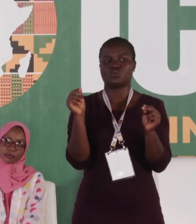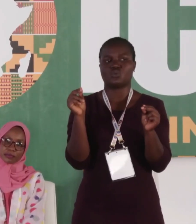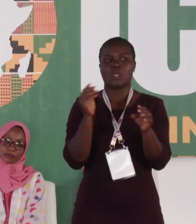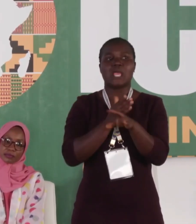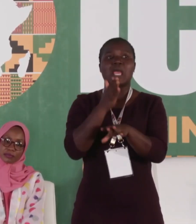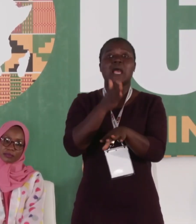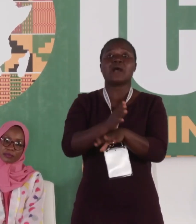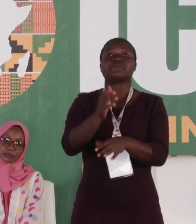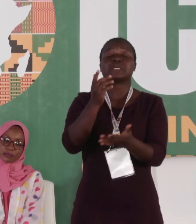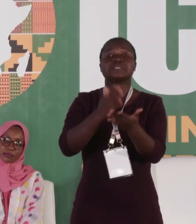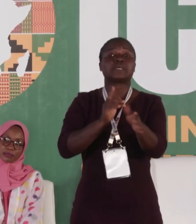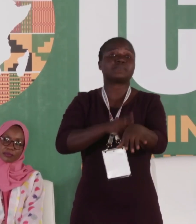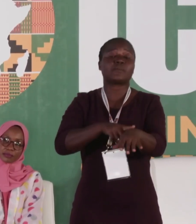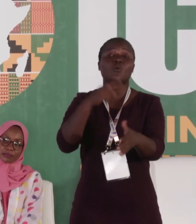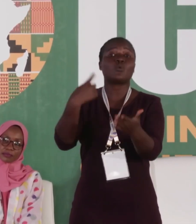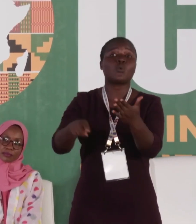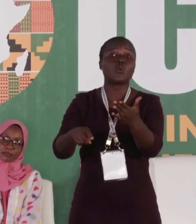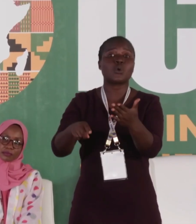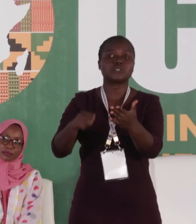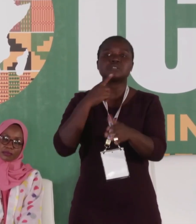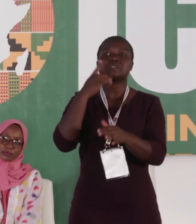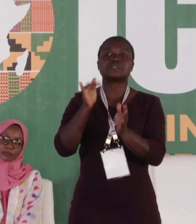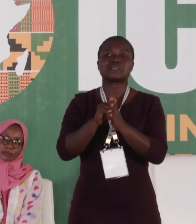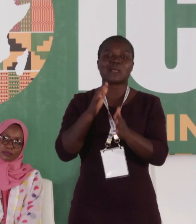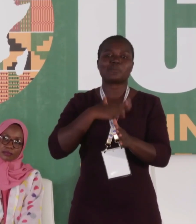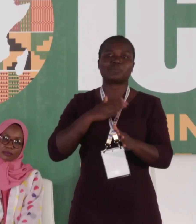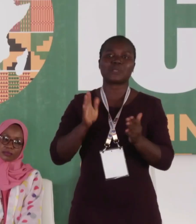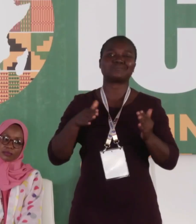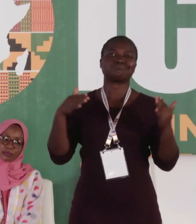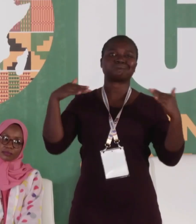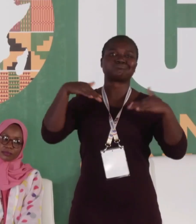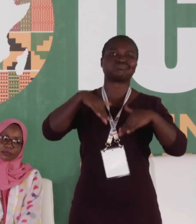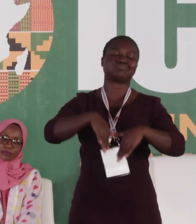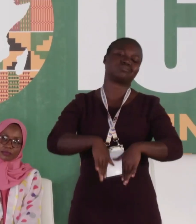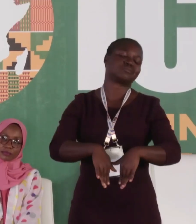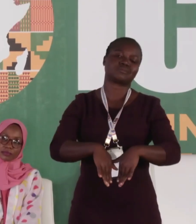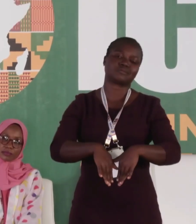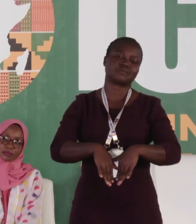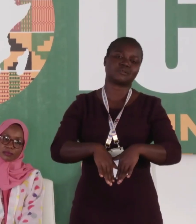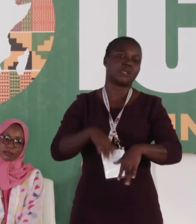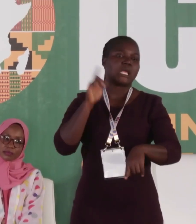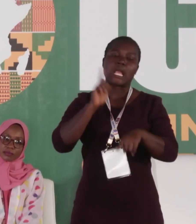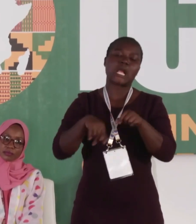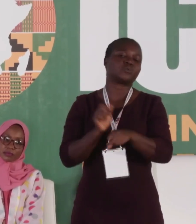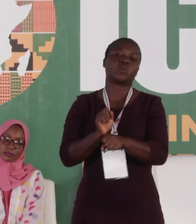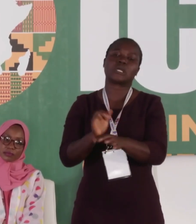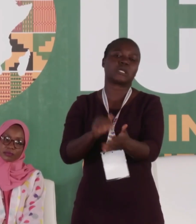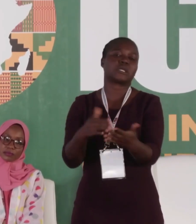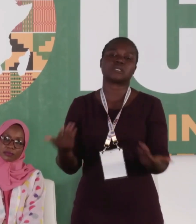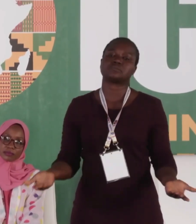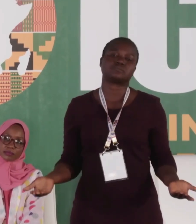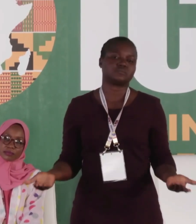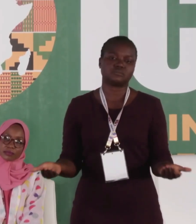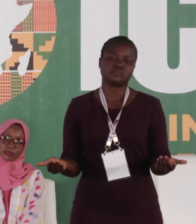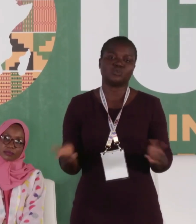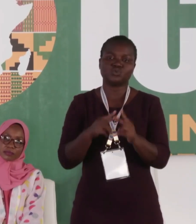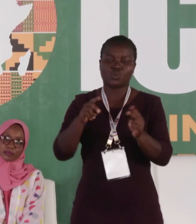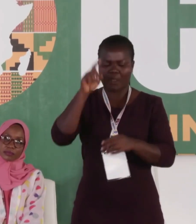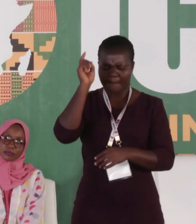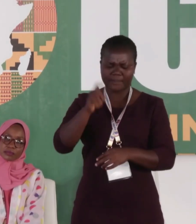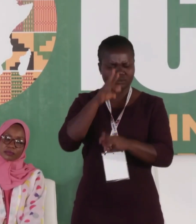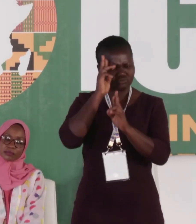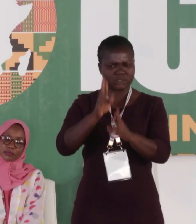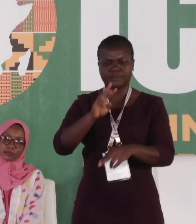get drained. They are the backbone, but the backbone does get broken sometimes. And we have to keep that in